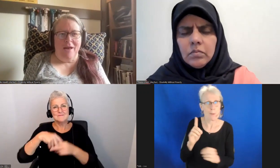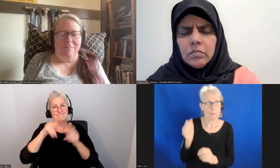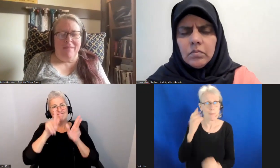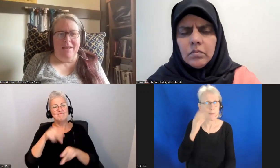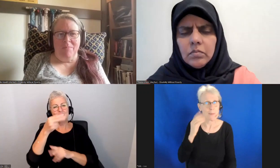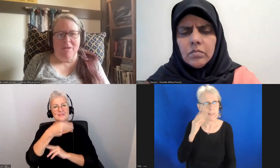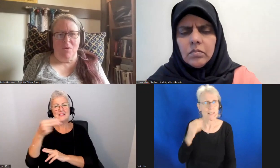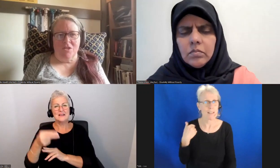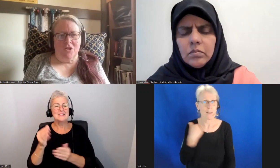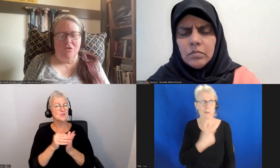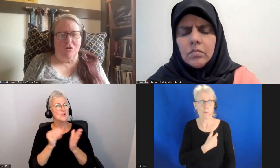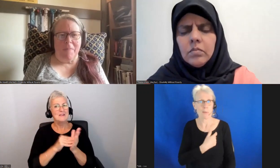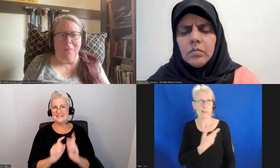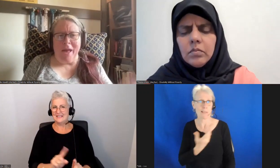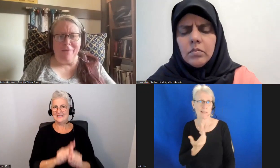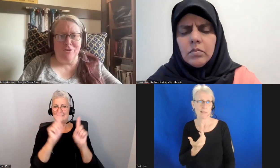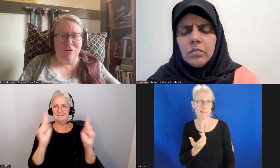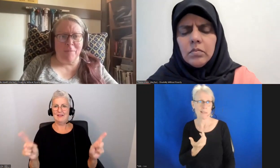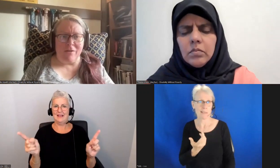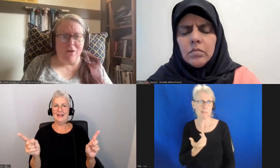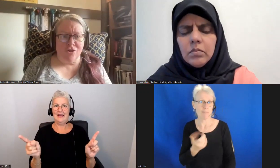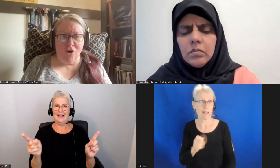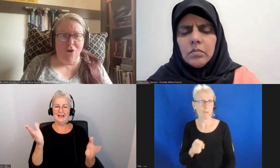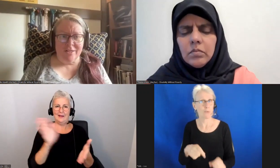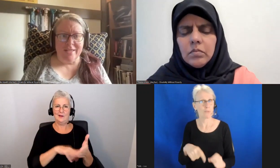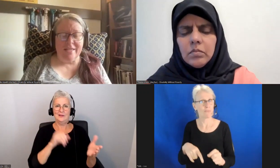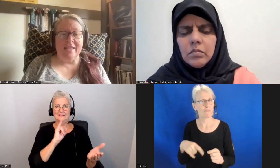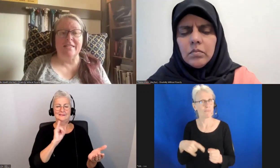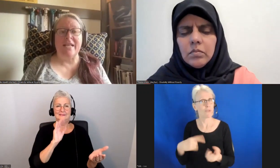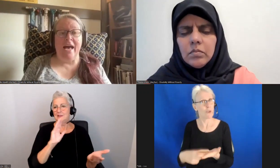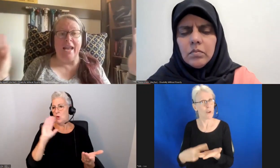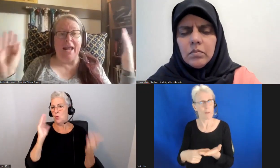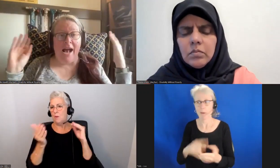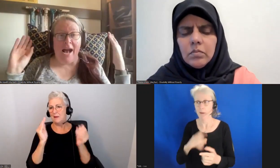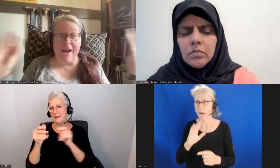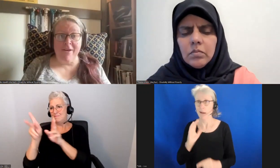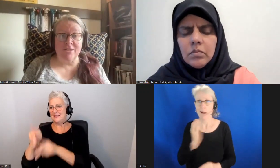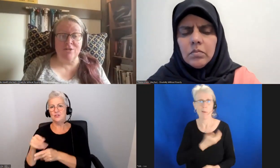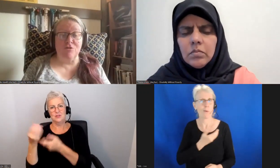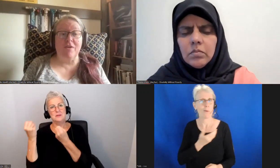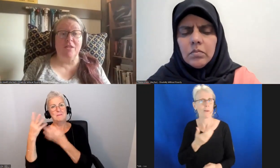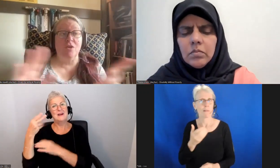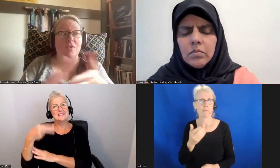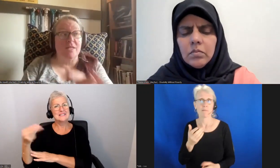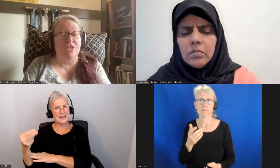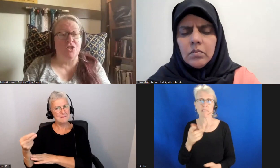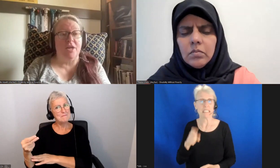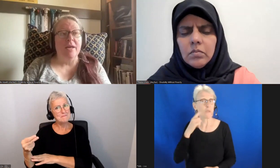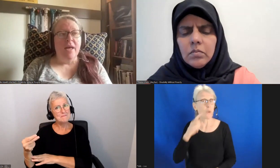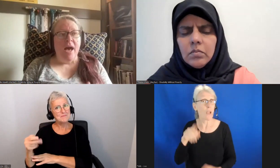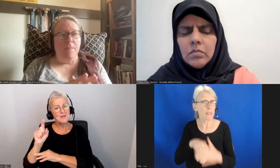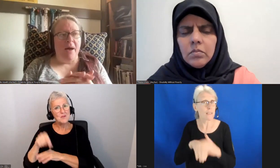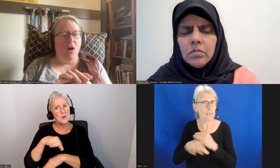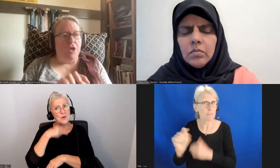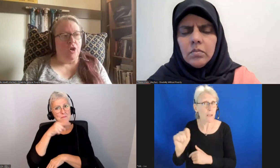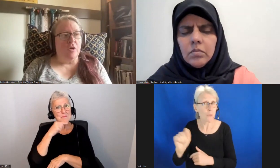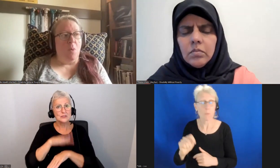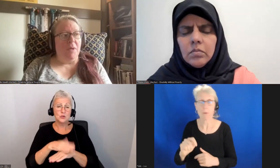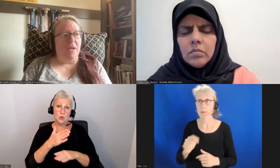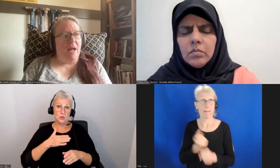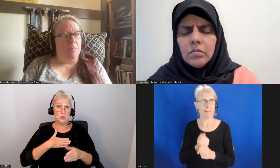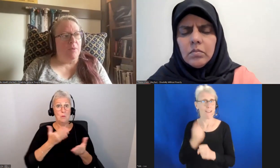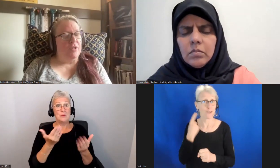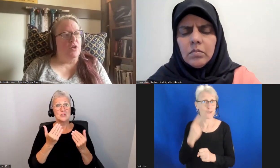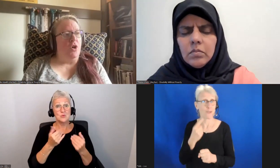friendly, that anybody wants to talk about. We have to talk about our toileting needs. And I read a story in the news last year about a